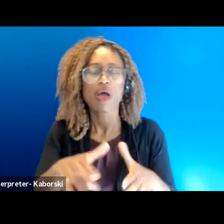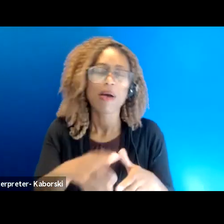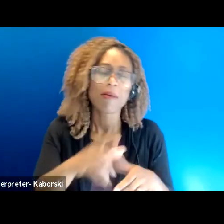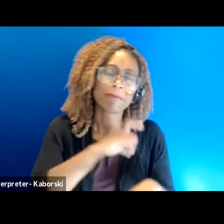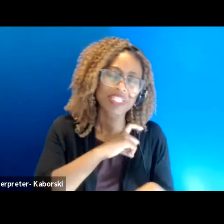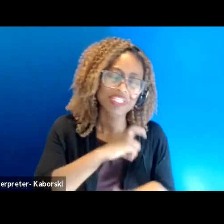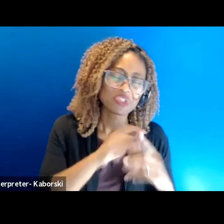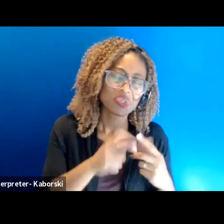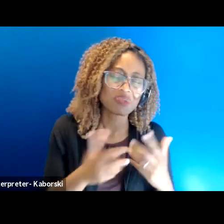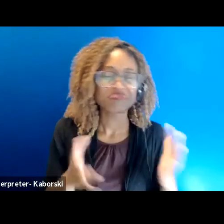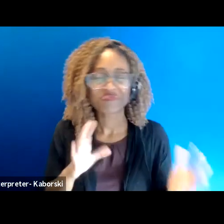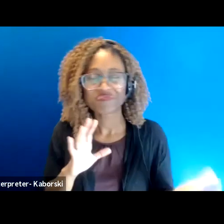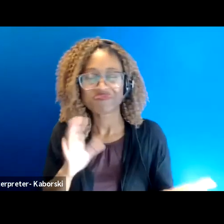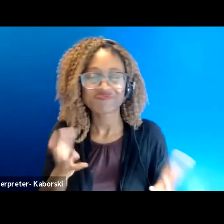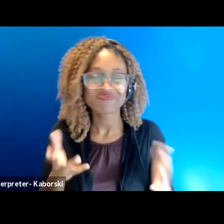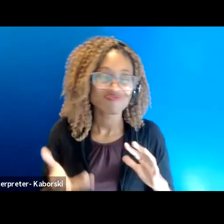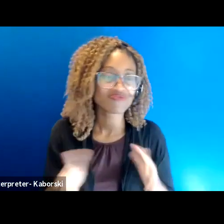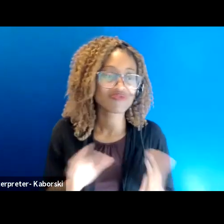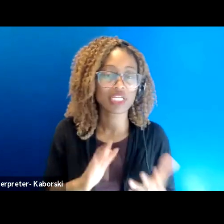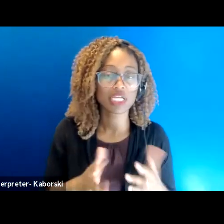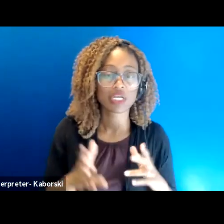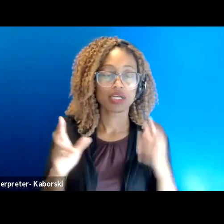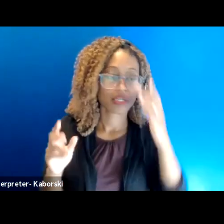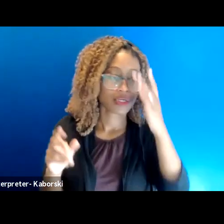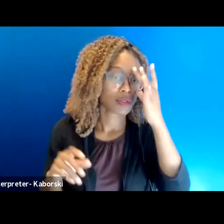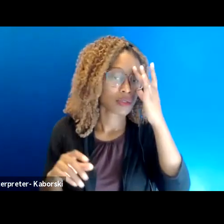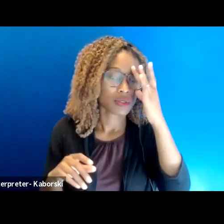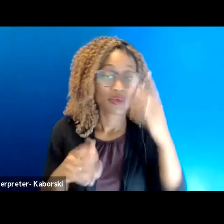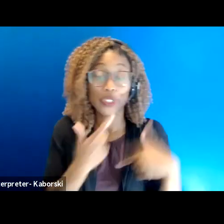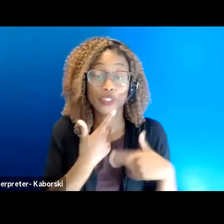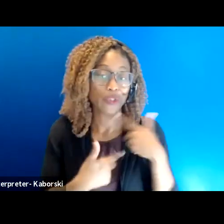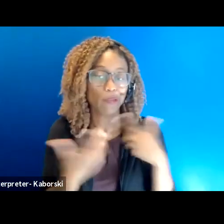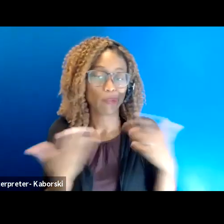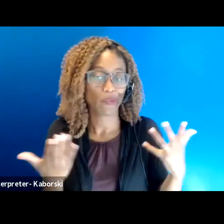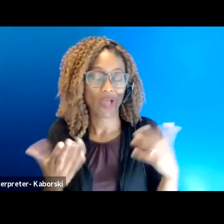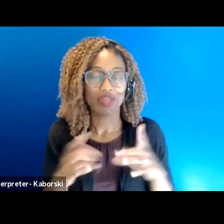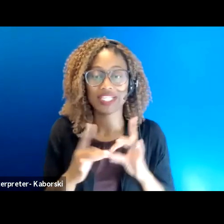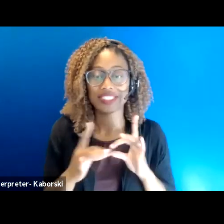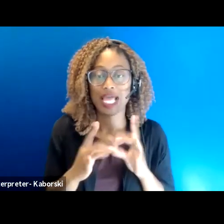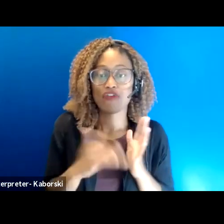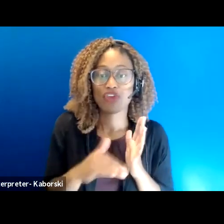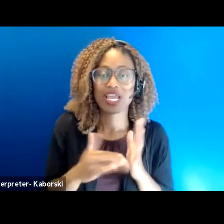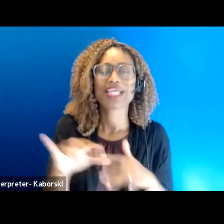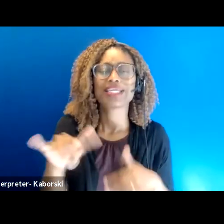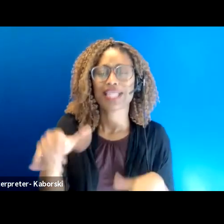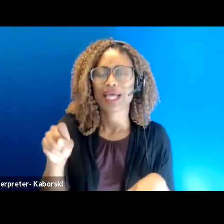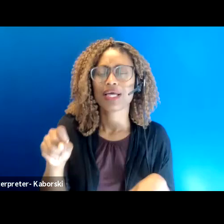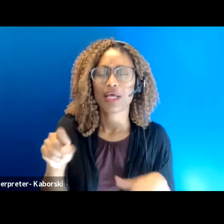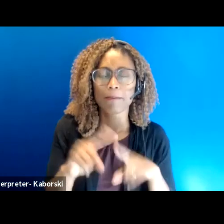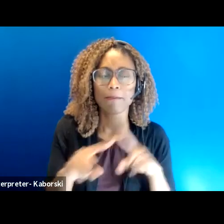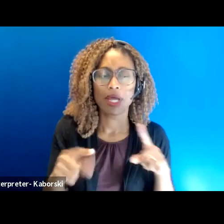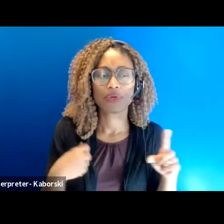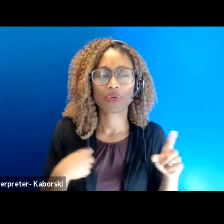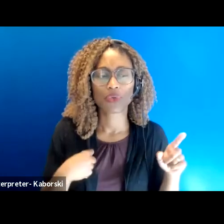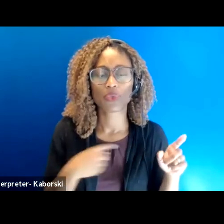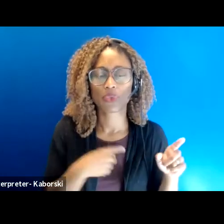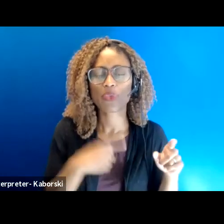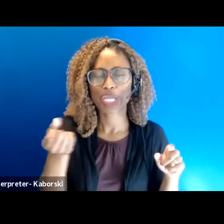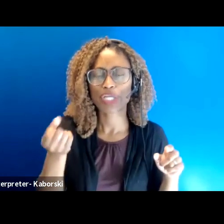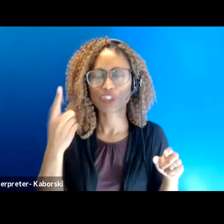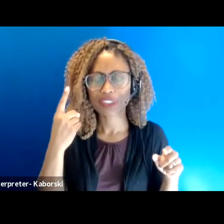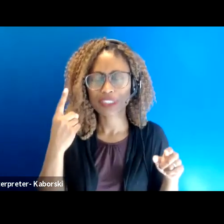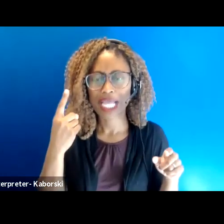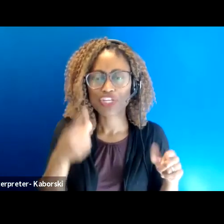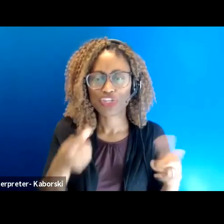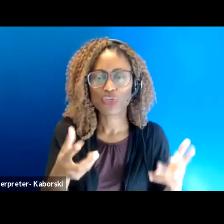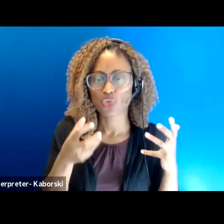were the phrase that was told to me was, yes, we understand that you